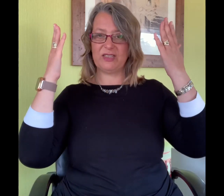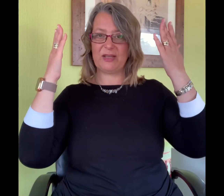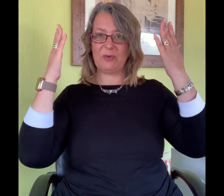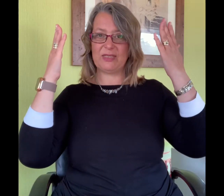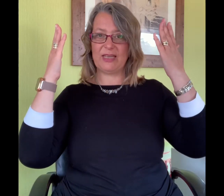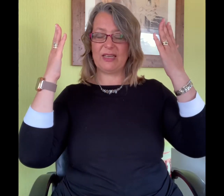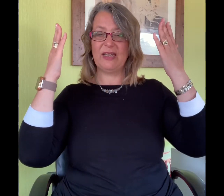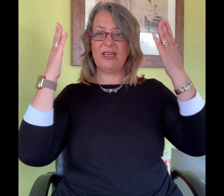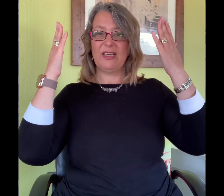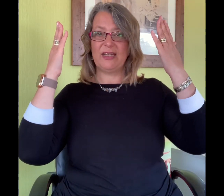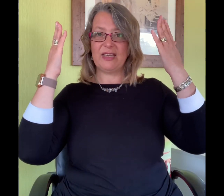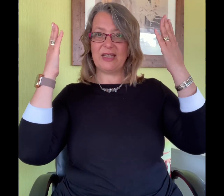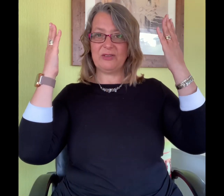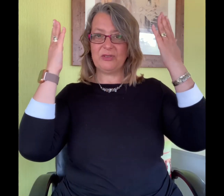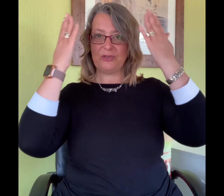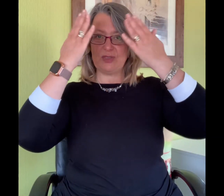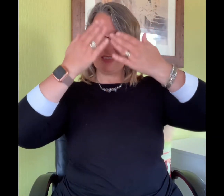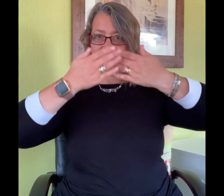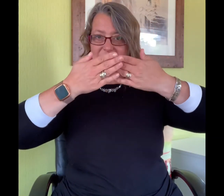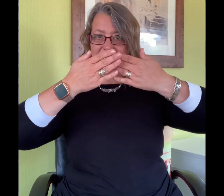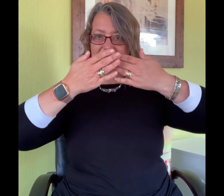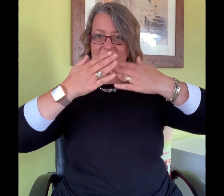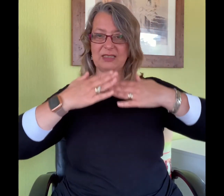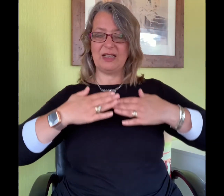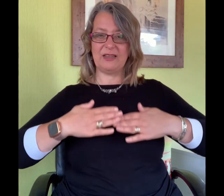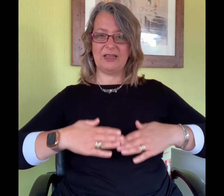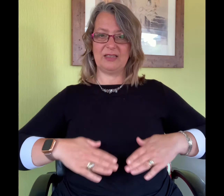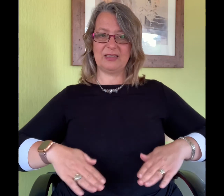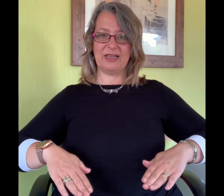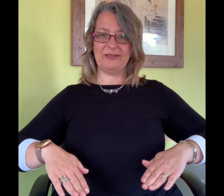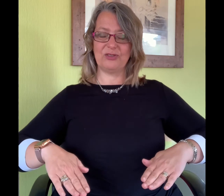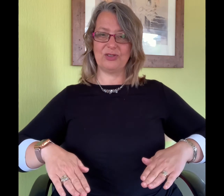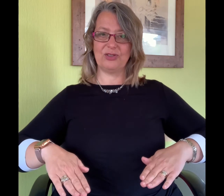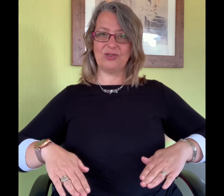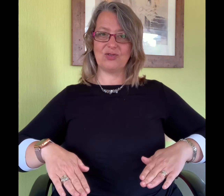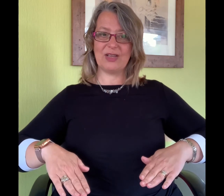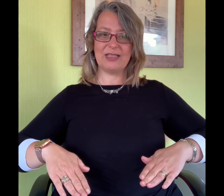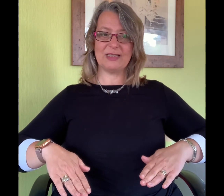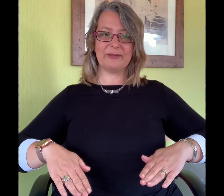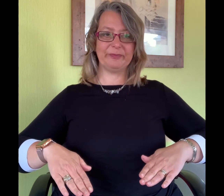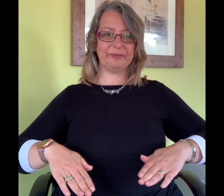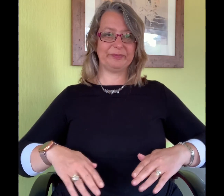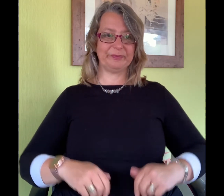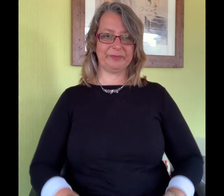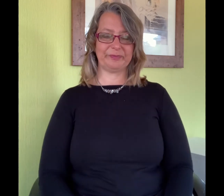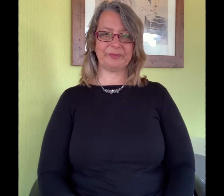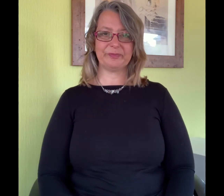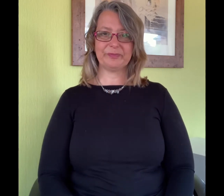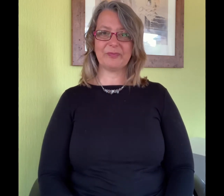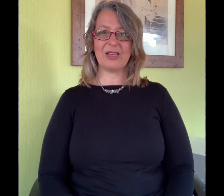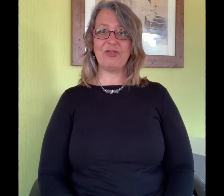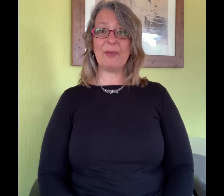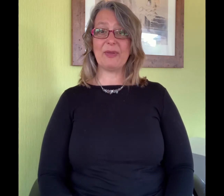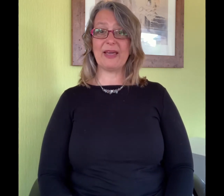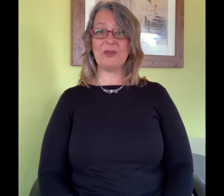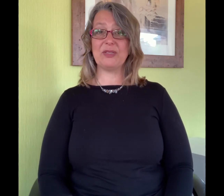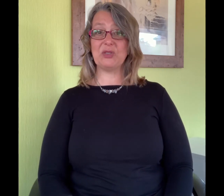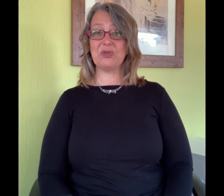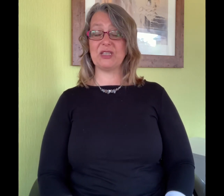we're saying nightgown, so the sign for night and then the sign for dress. Rapping at the windows and crying